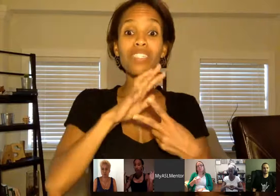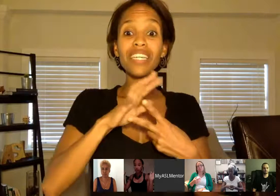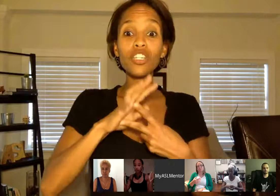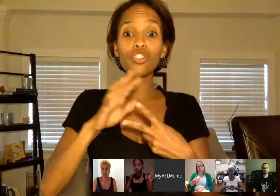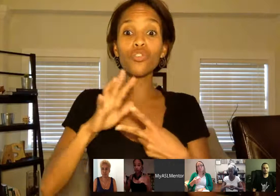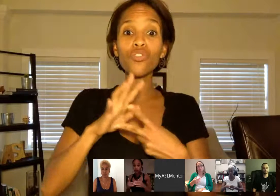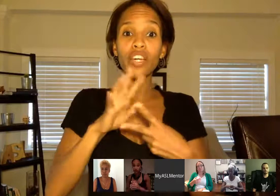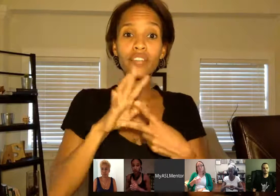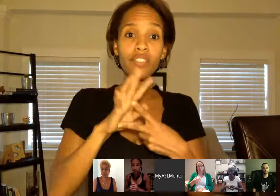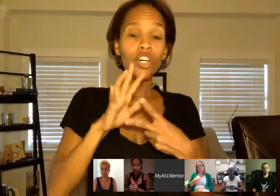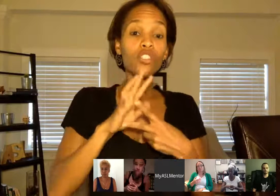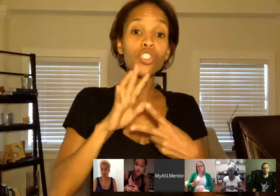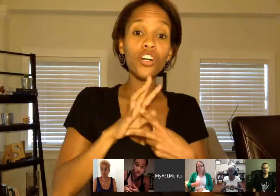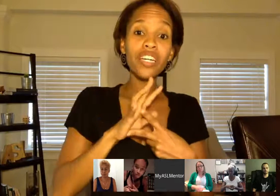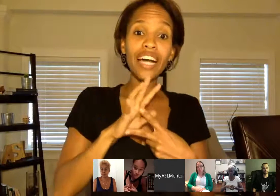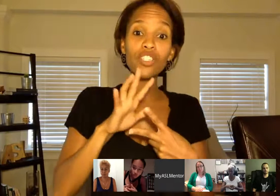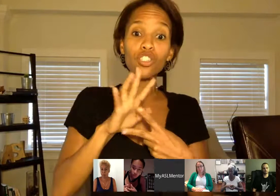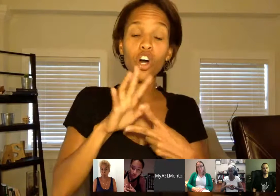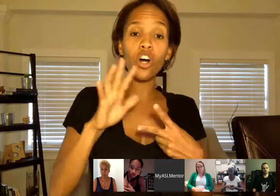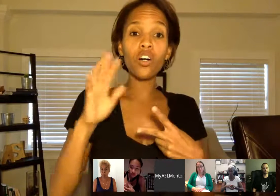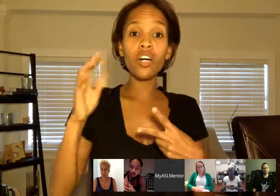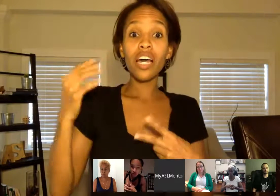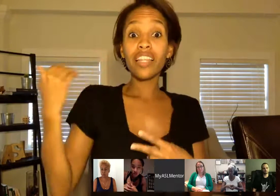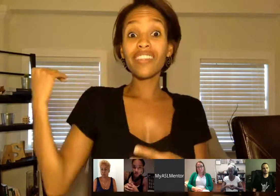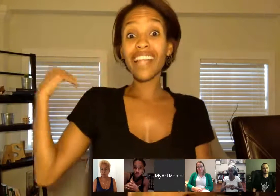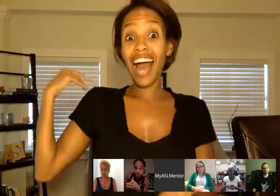So I'm seeing two things. Starting